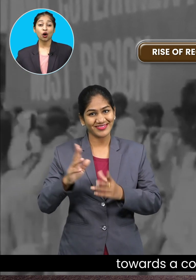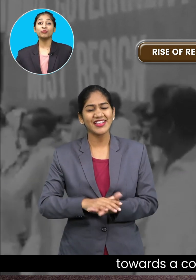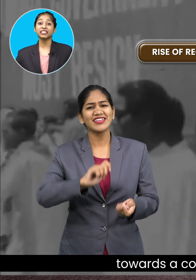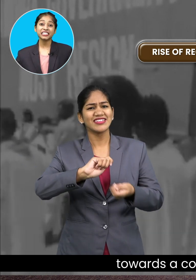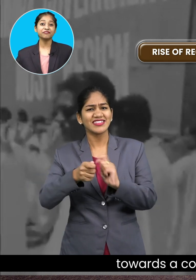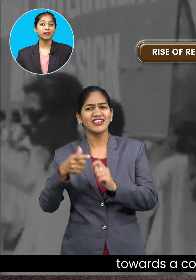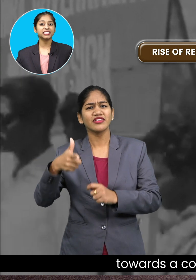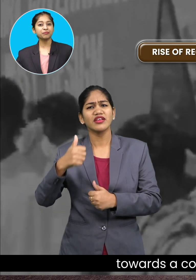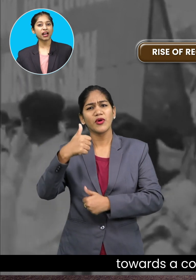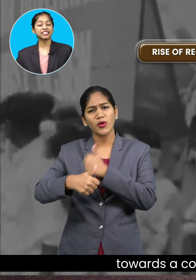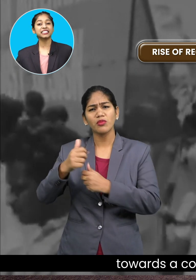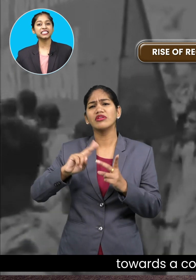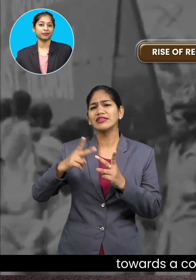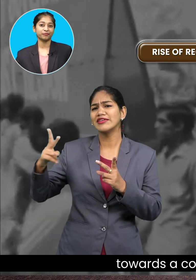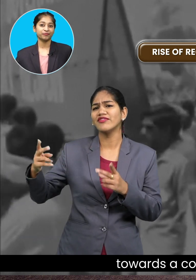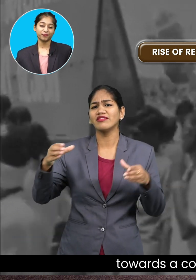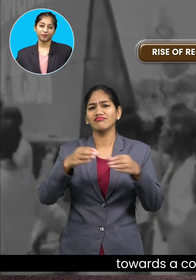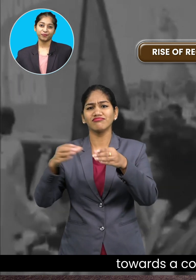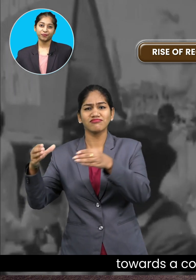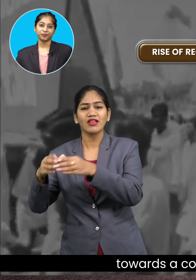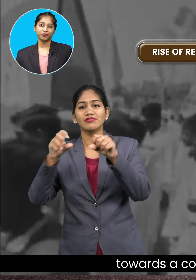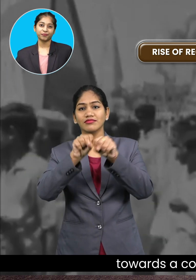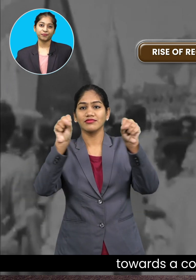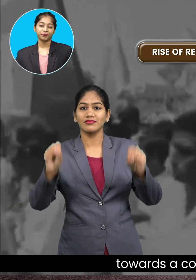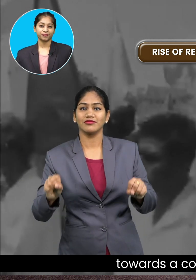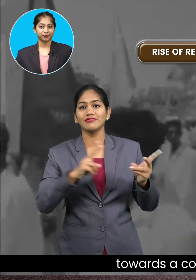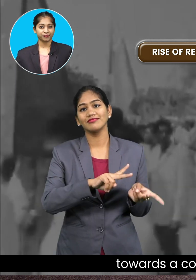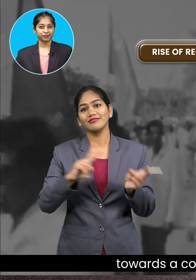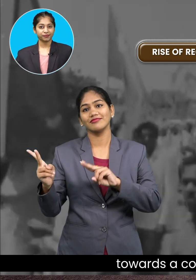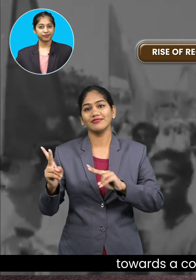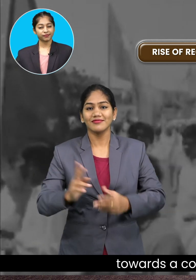a competitive multi-party system.